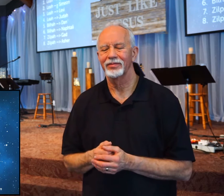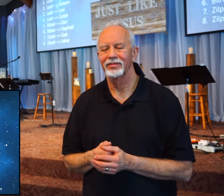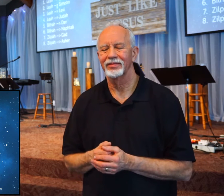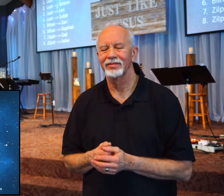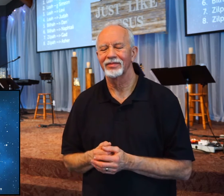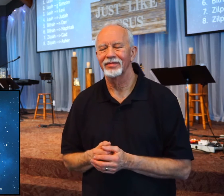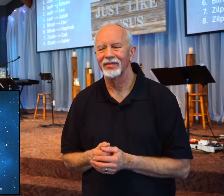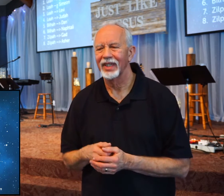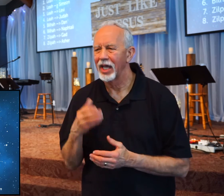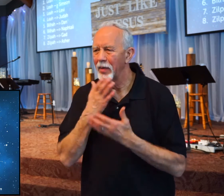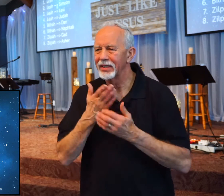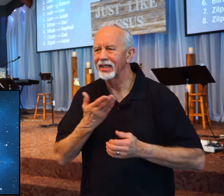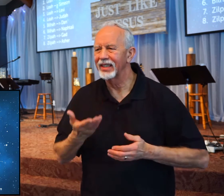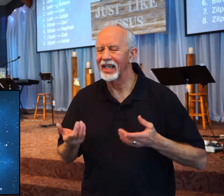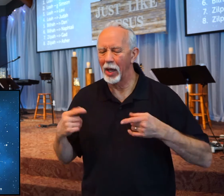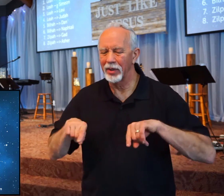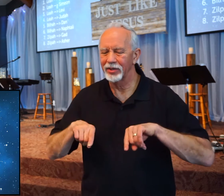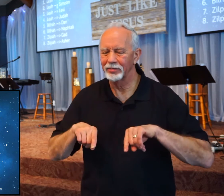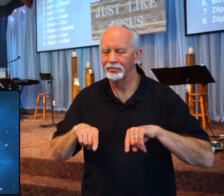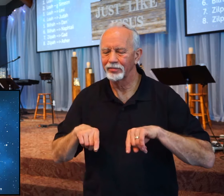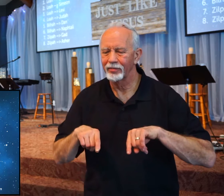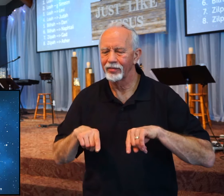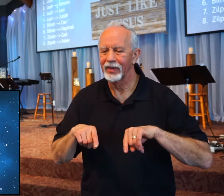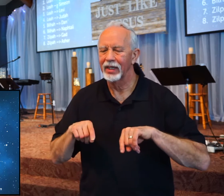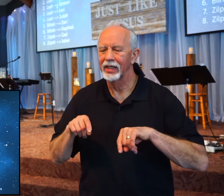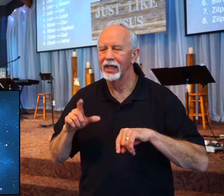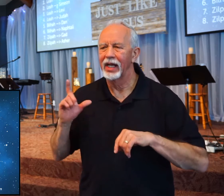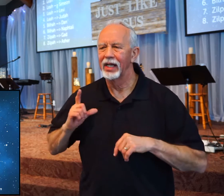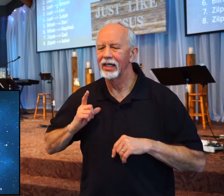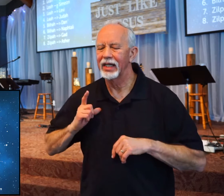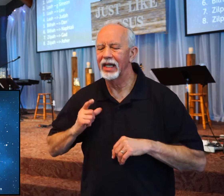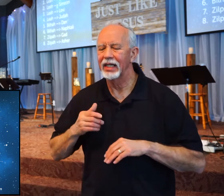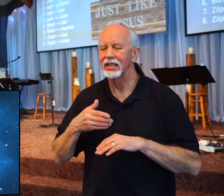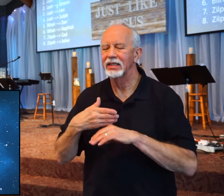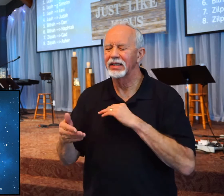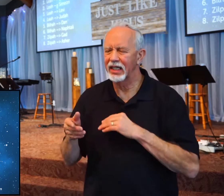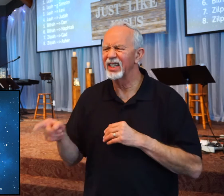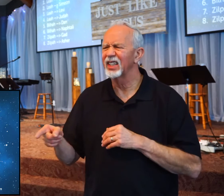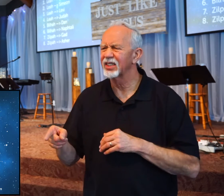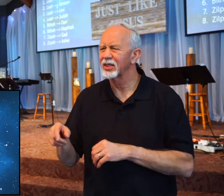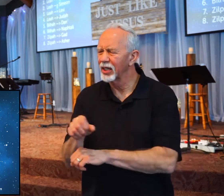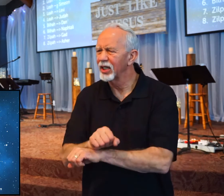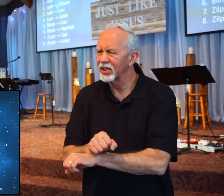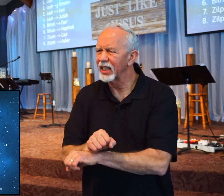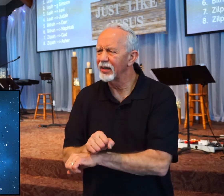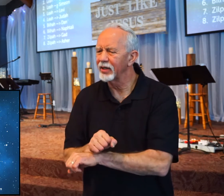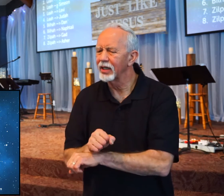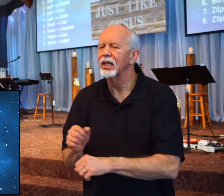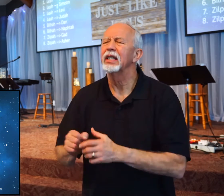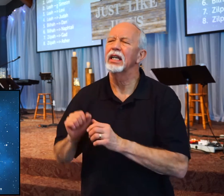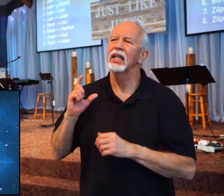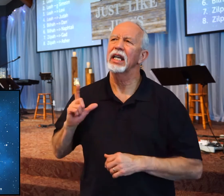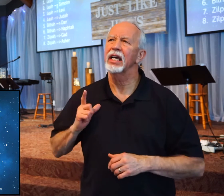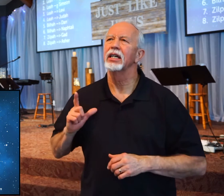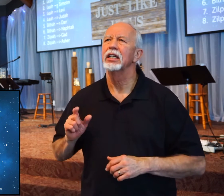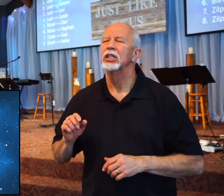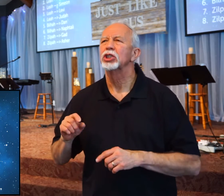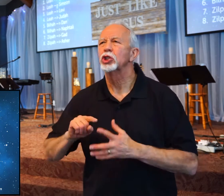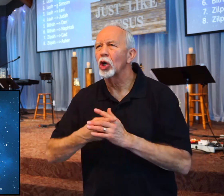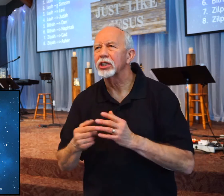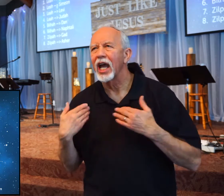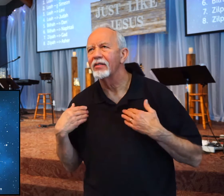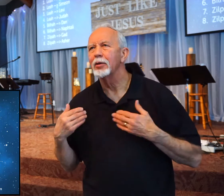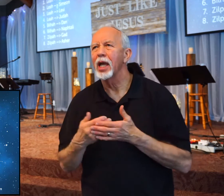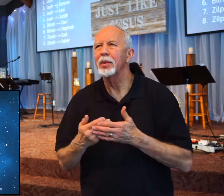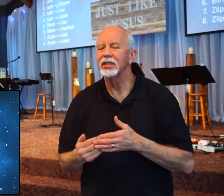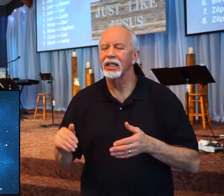But this amazing thing happens. Leah has sent Zilpah in, and now Leah starts having babies again. And so Leah gives